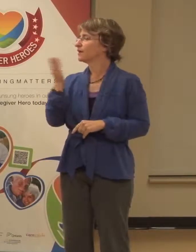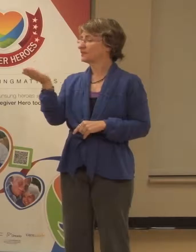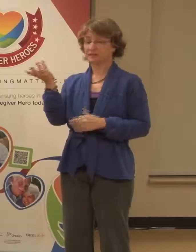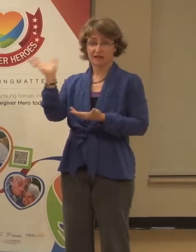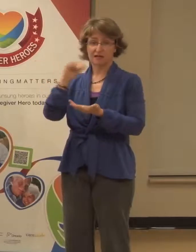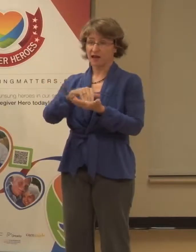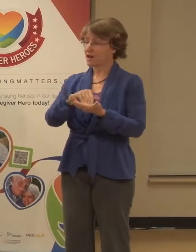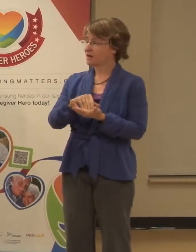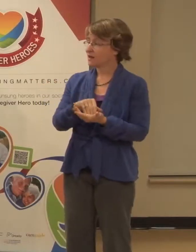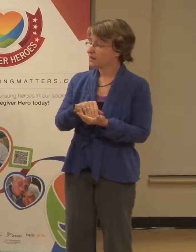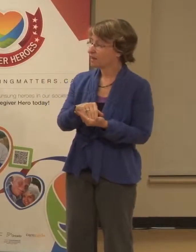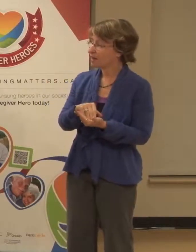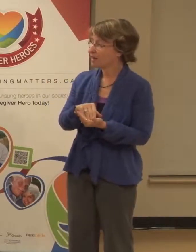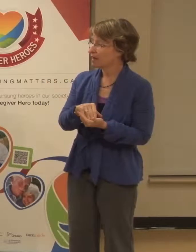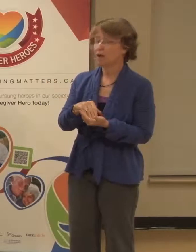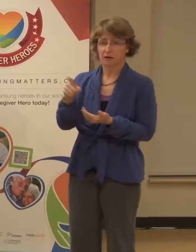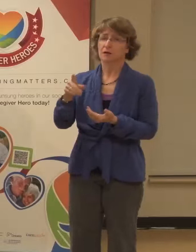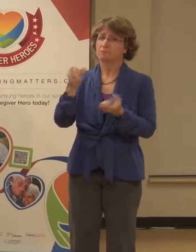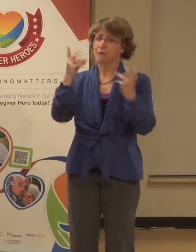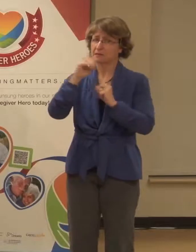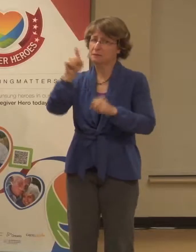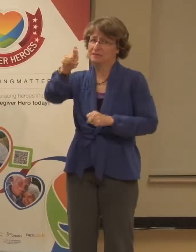again a need that is out there.